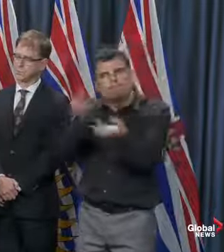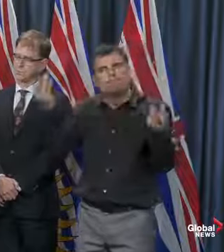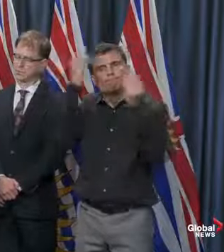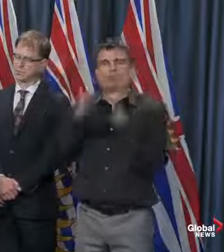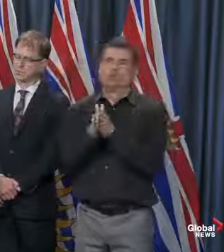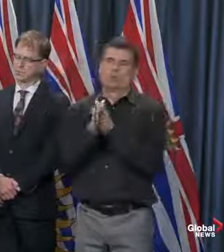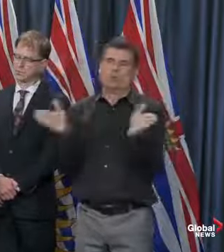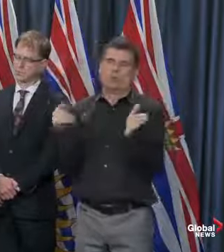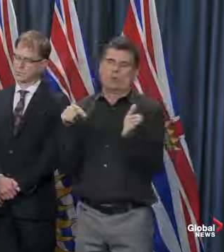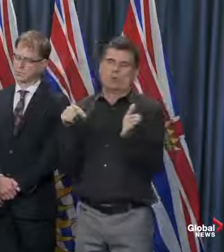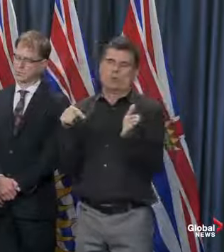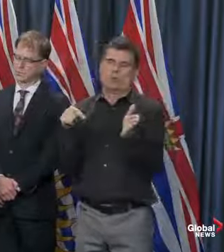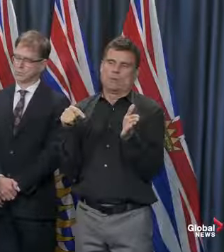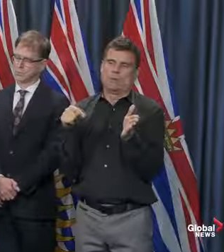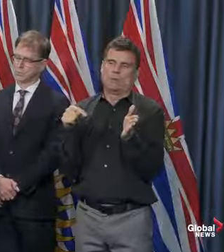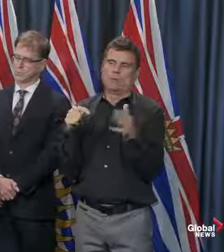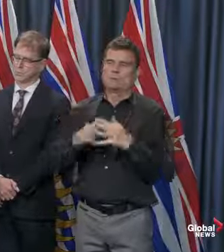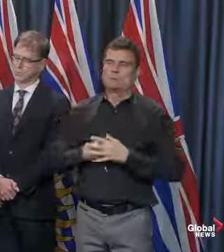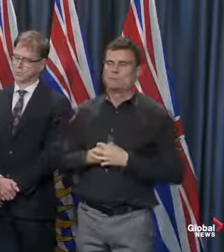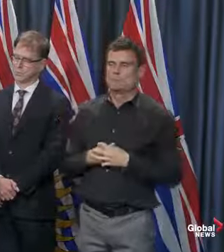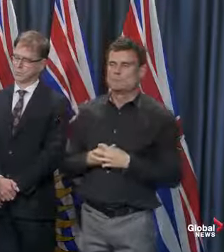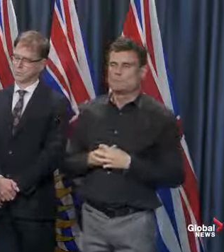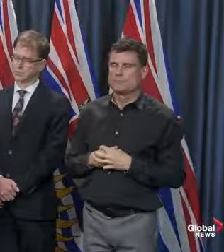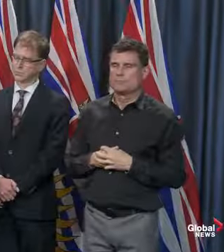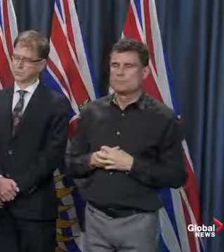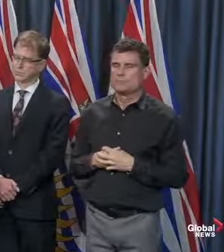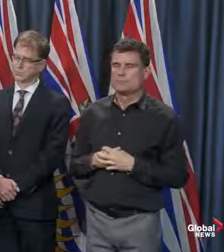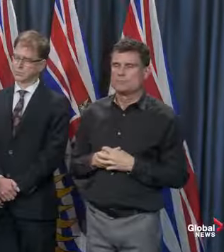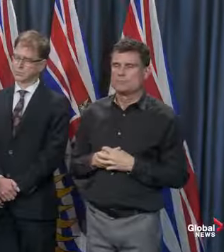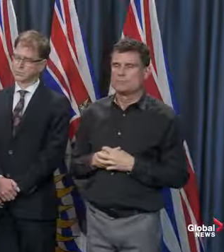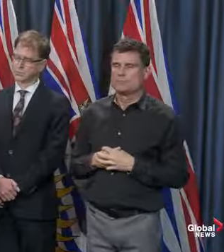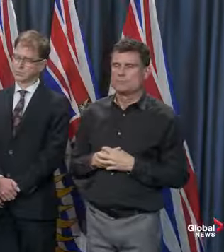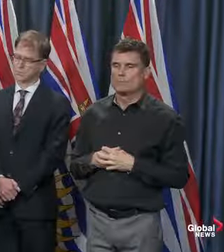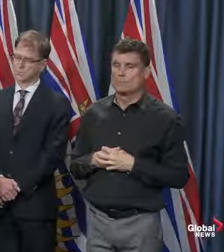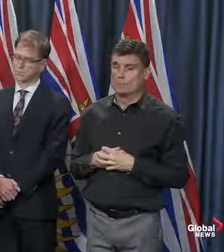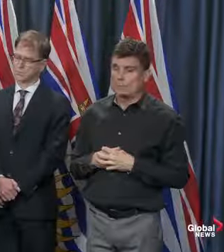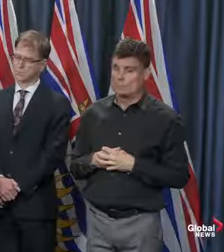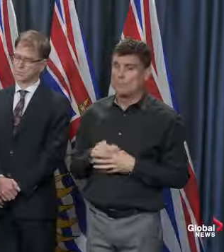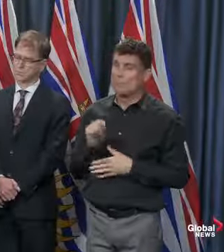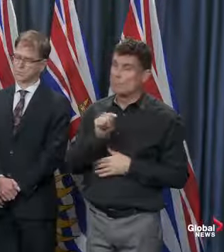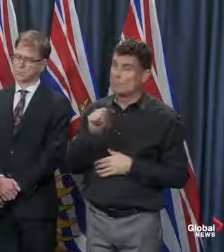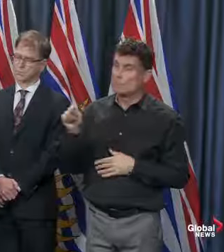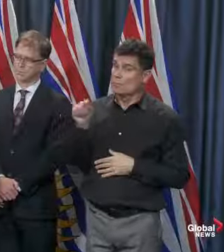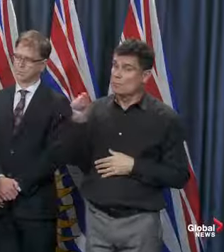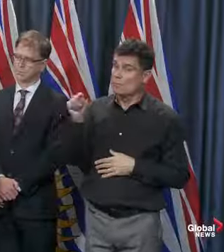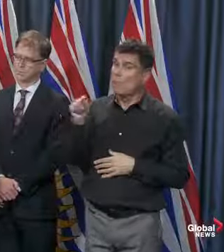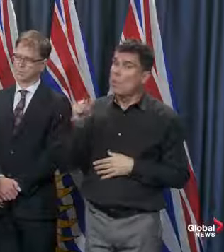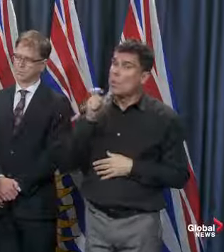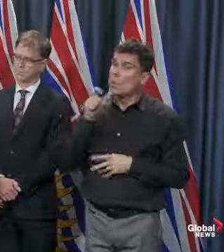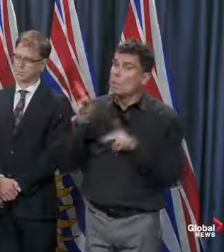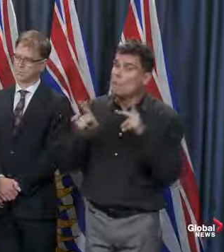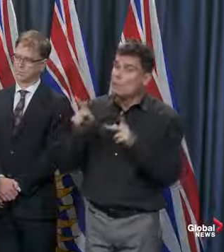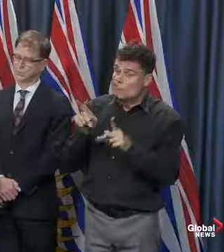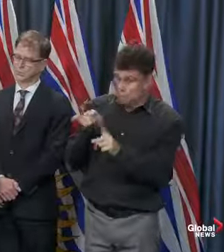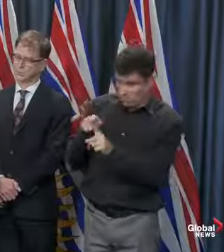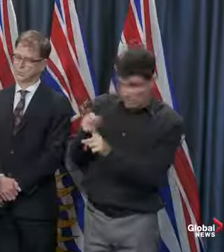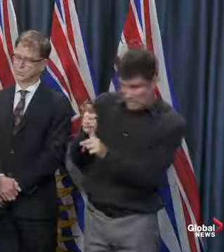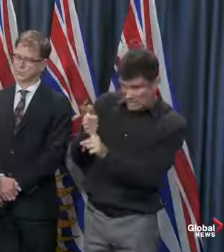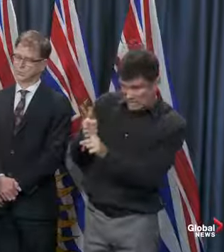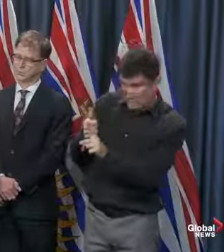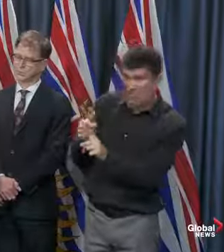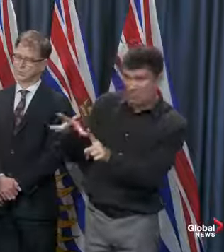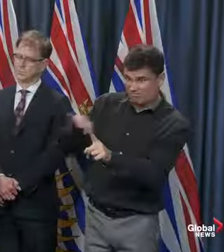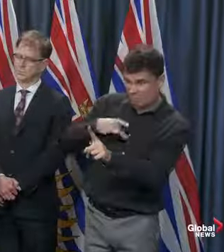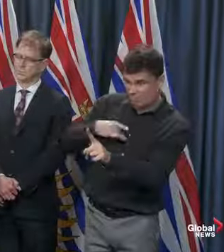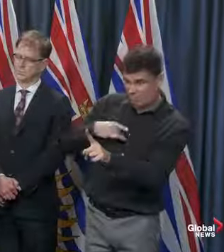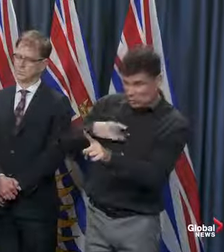we know have been identified by public health if they've been at risk, and that's been the case for school settings and other